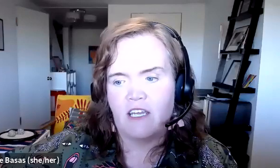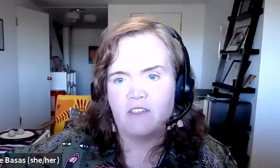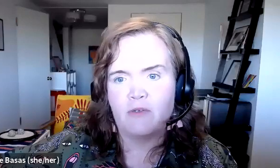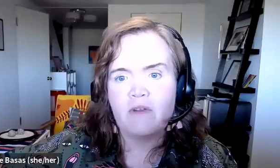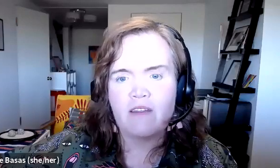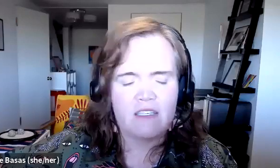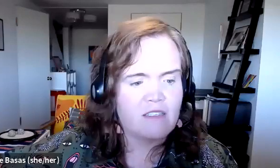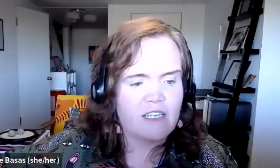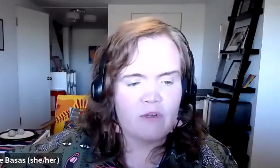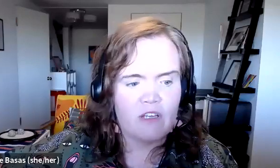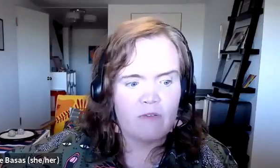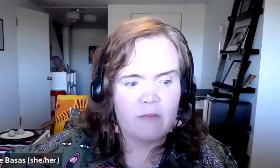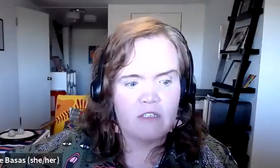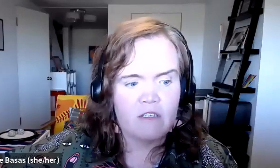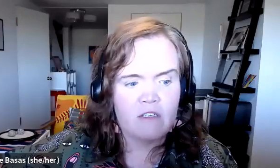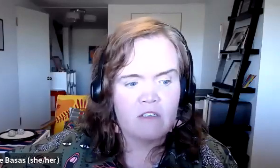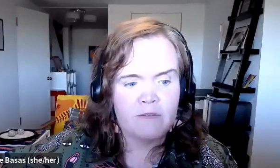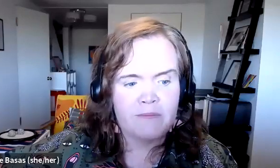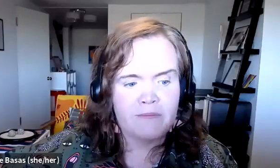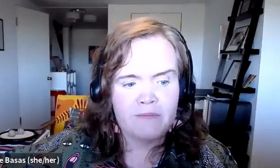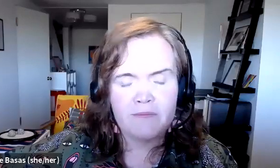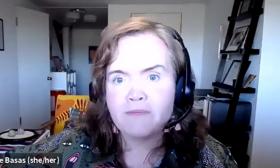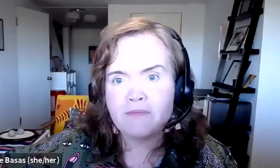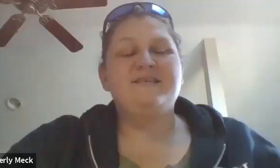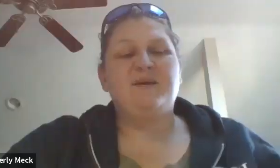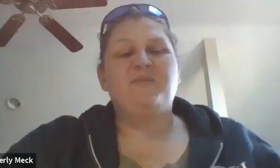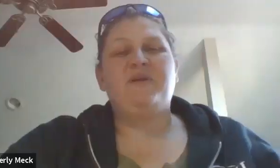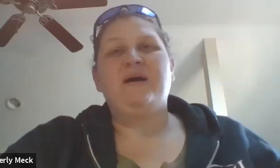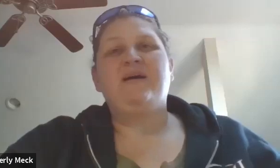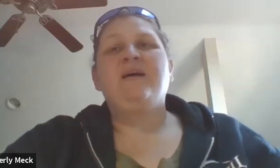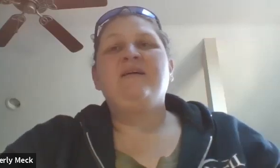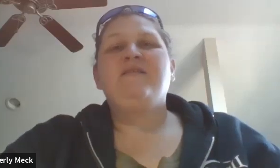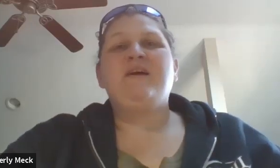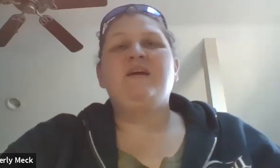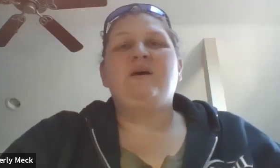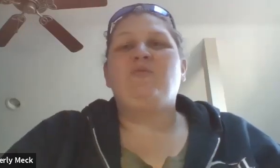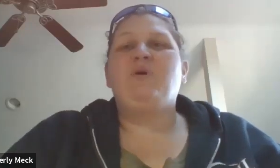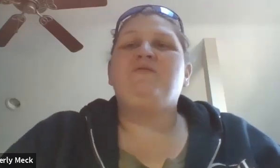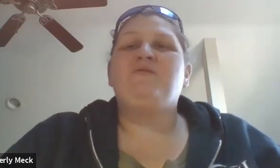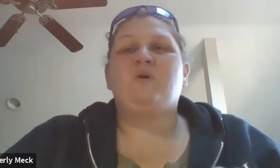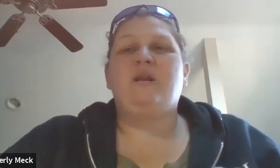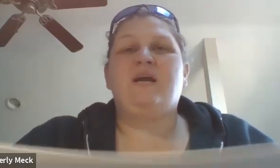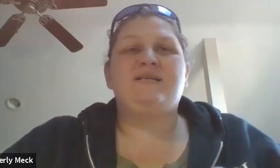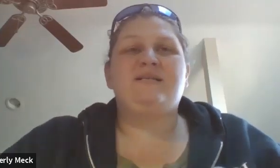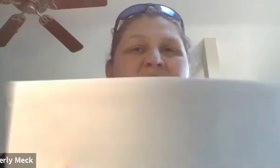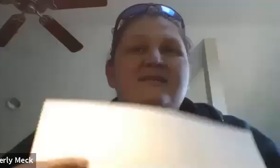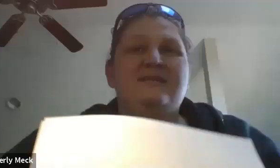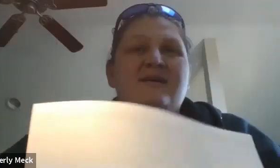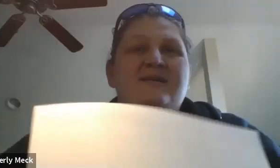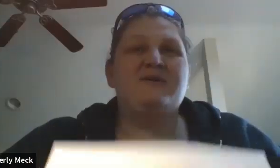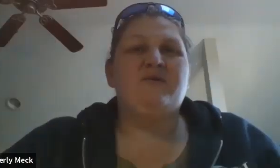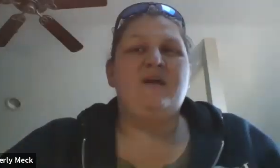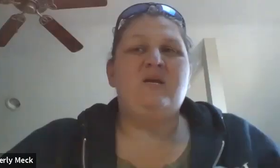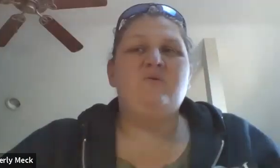volunteers today too. And thanks to Kimberly and Robin. This is Kimberly Mack. Thank you everybody for joining us.